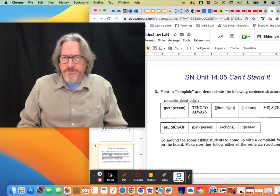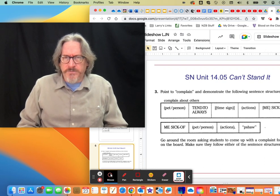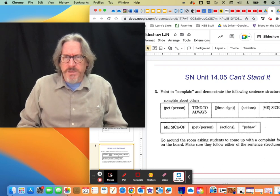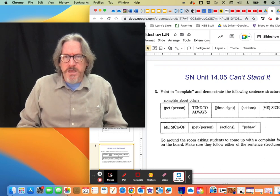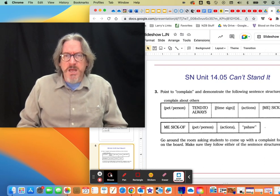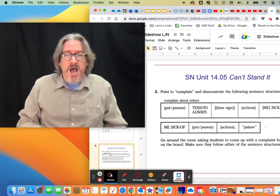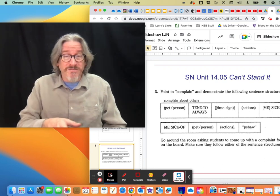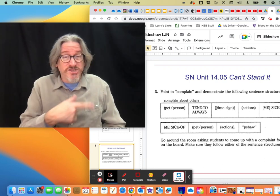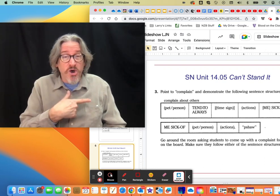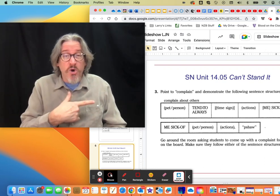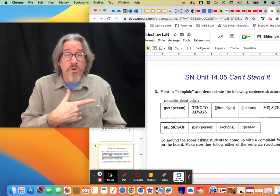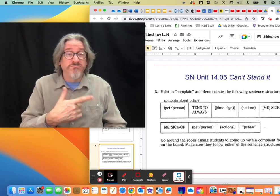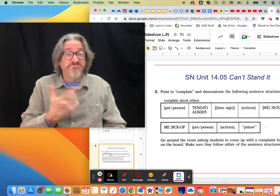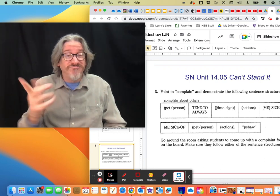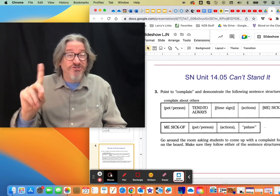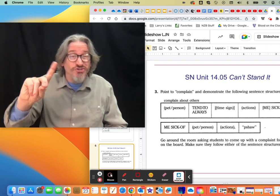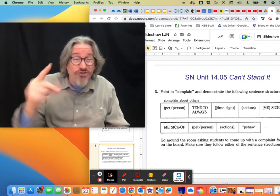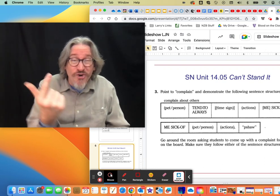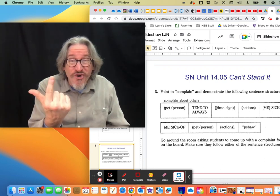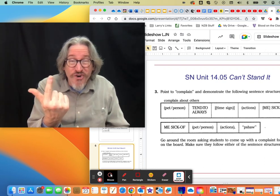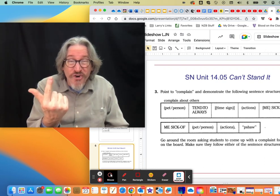body. So